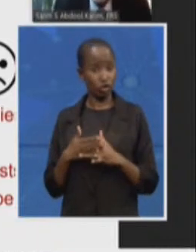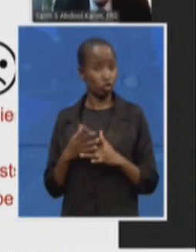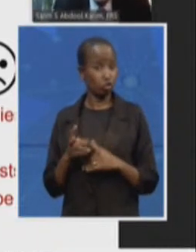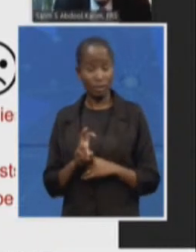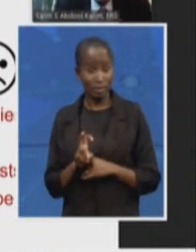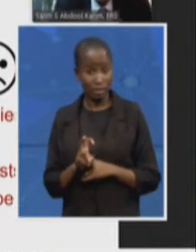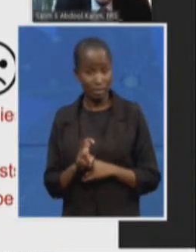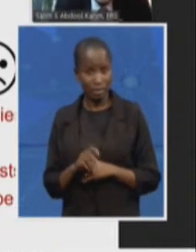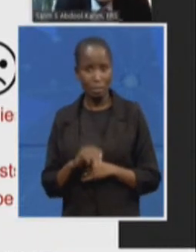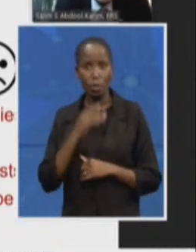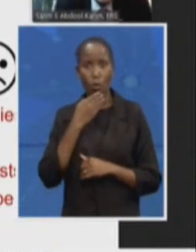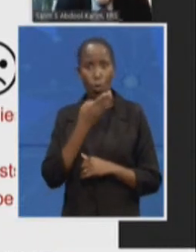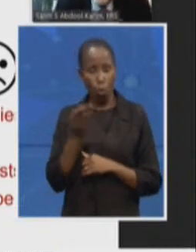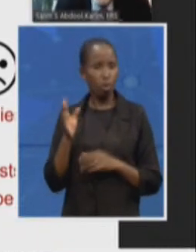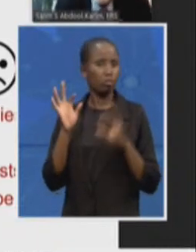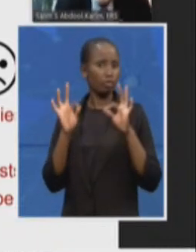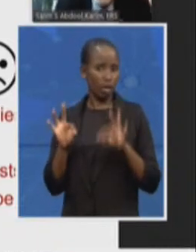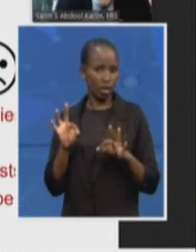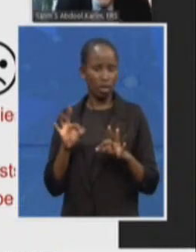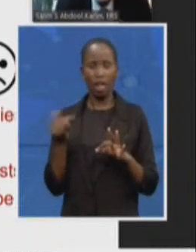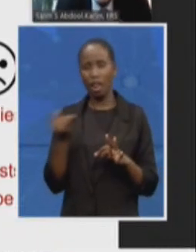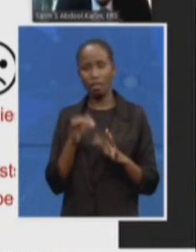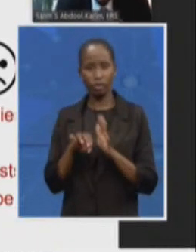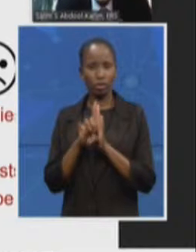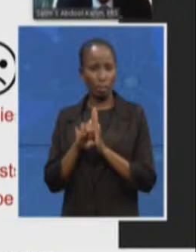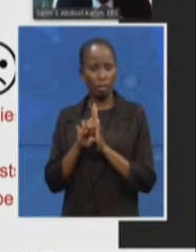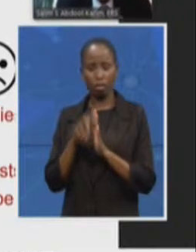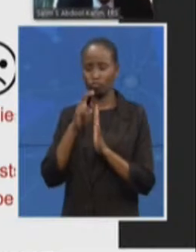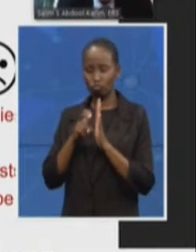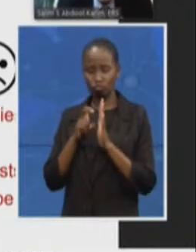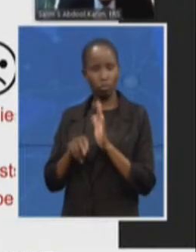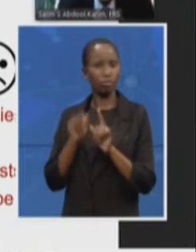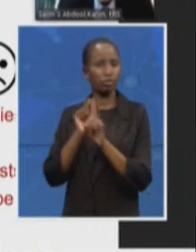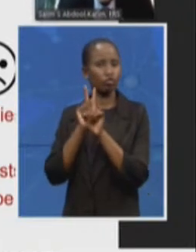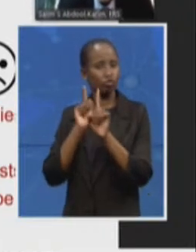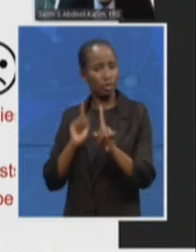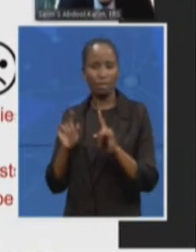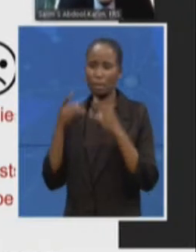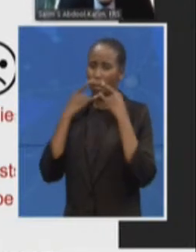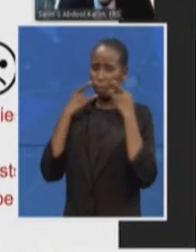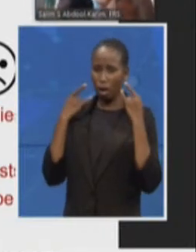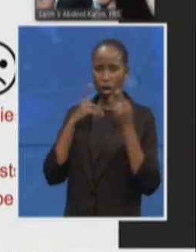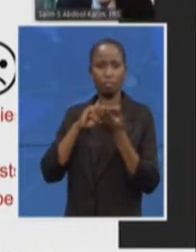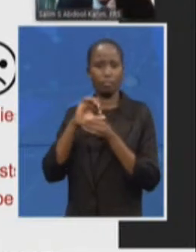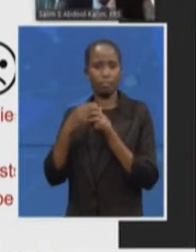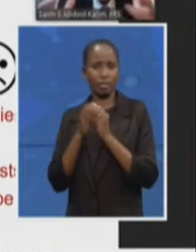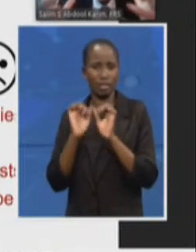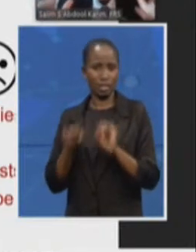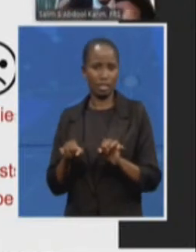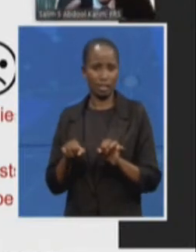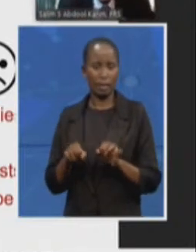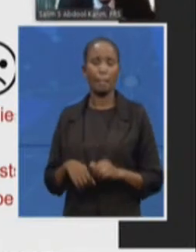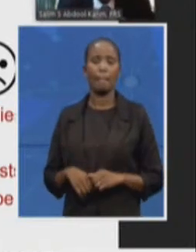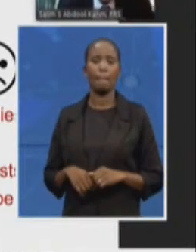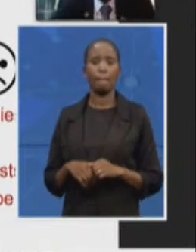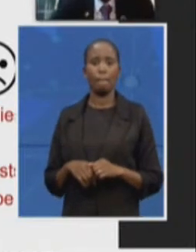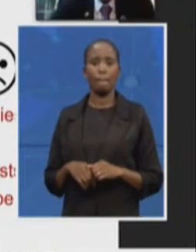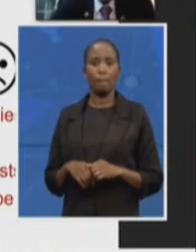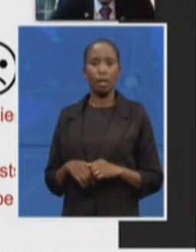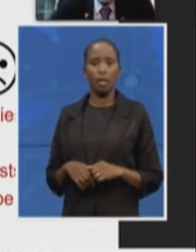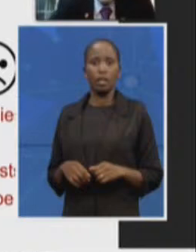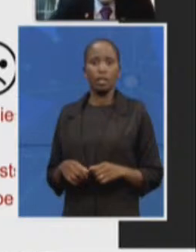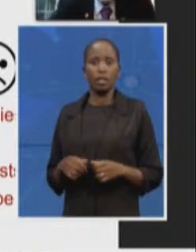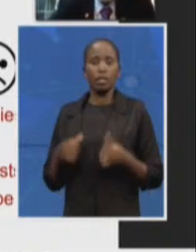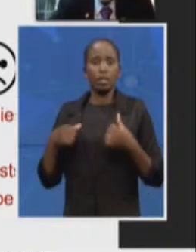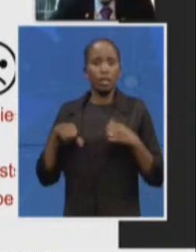all the usual things, they work. The area that has created the concern and this global